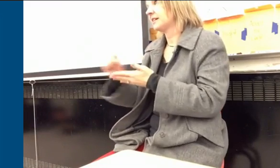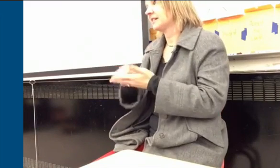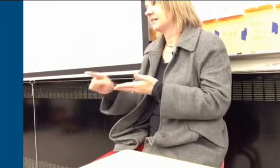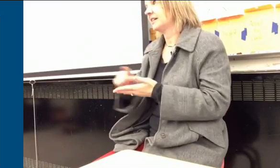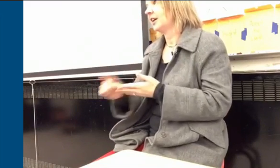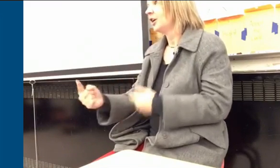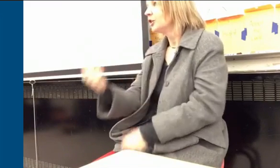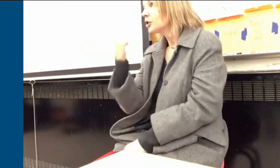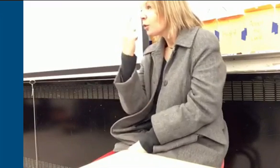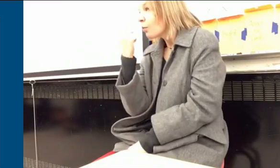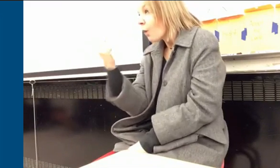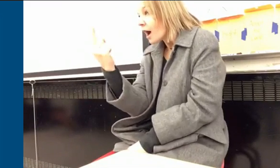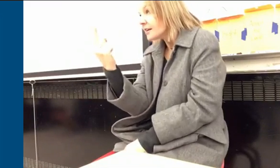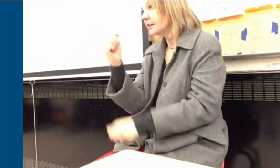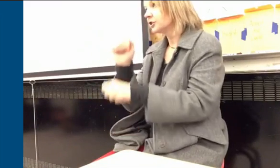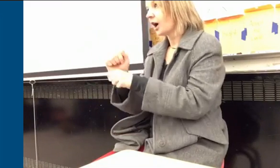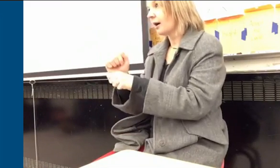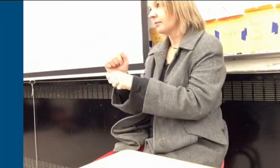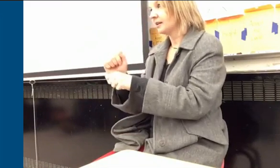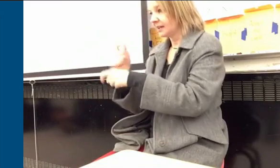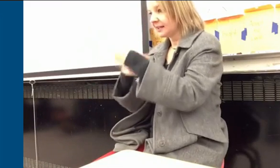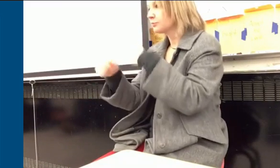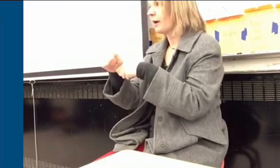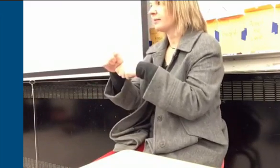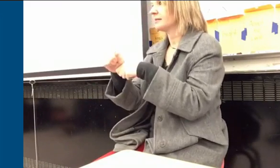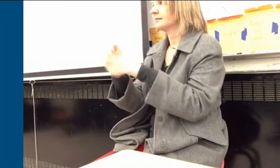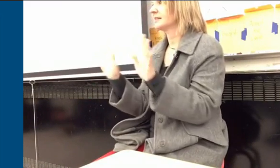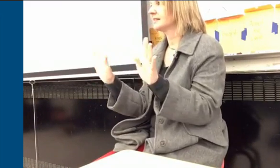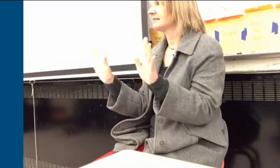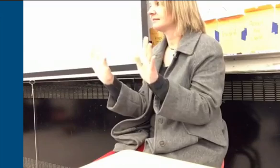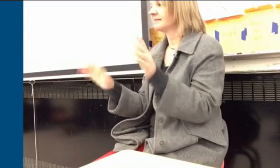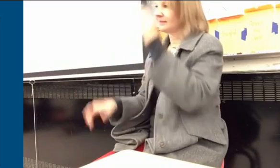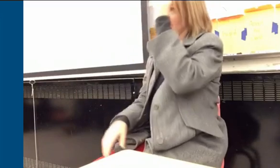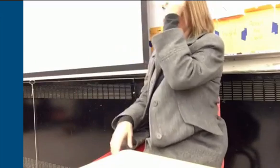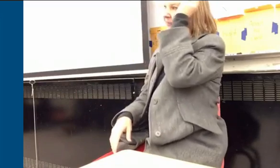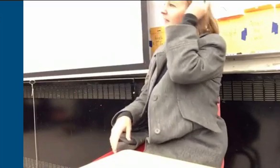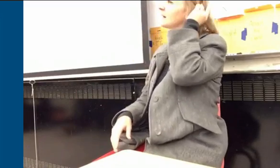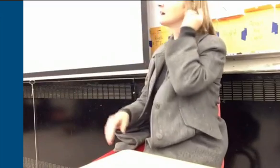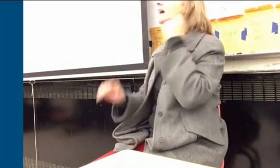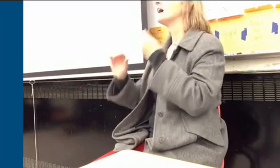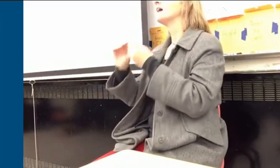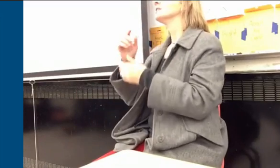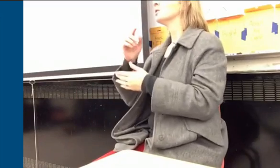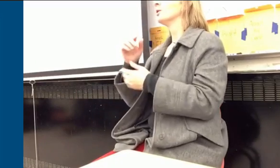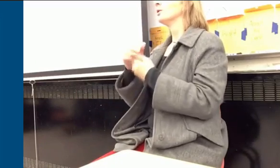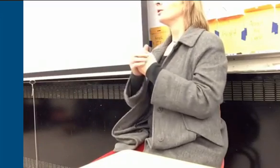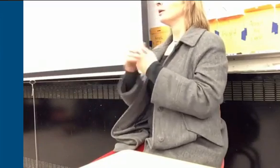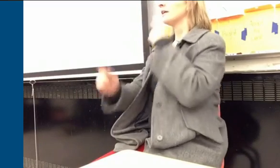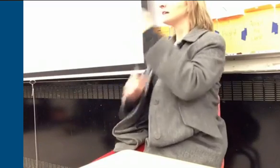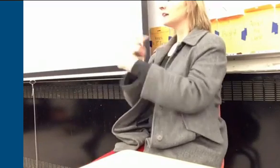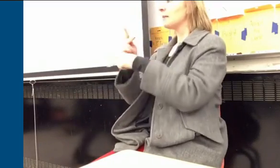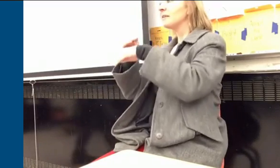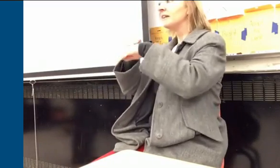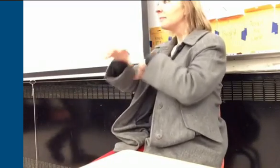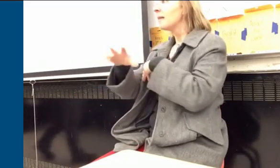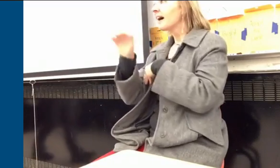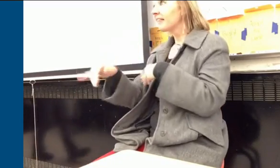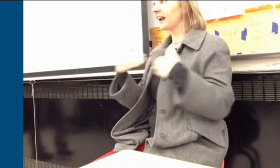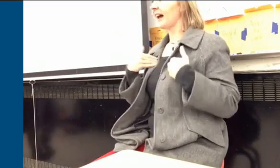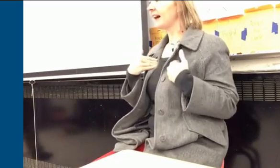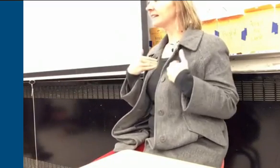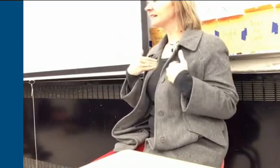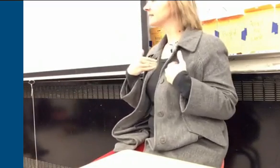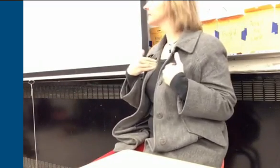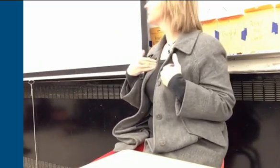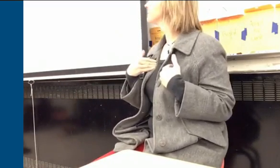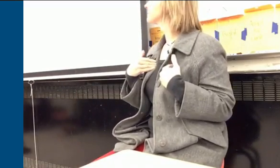sole job is wrapping that chocolate. Now, what impact that's going to have is that this